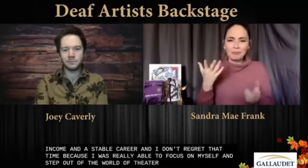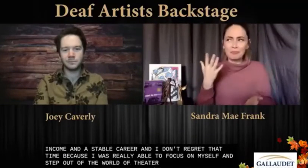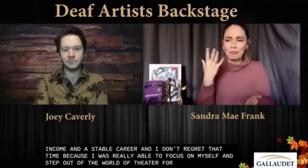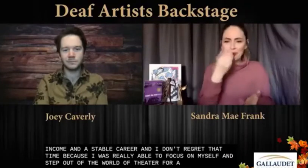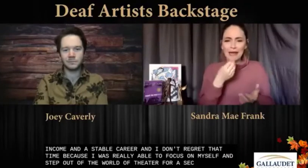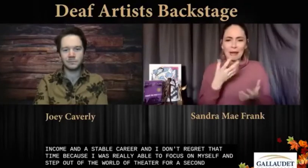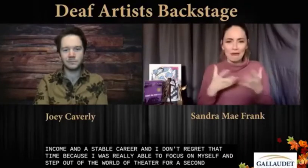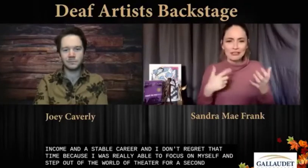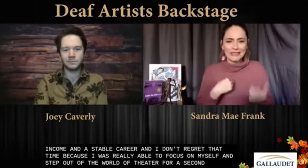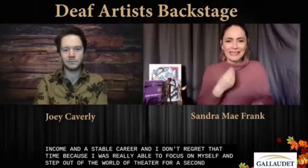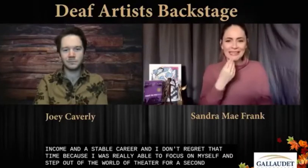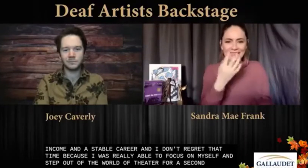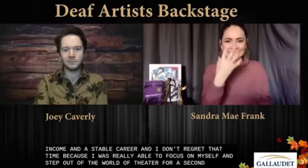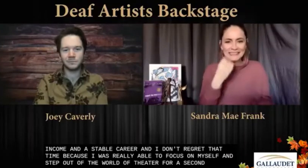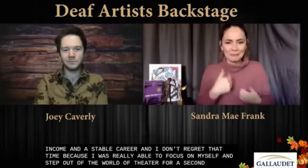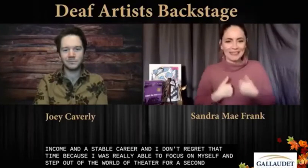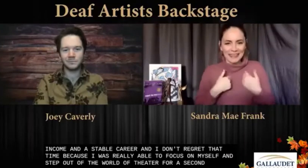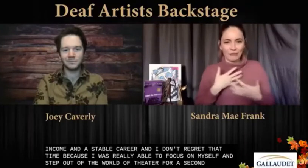for a second